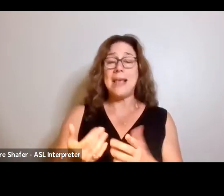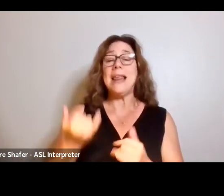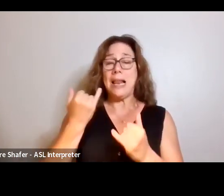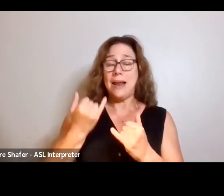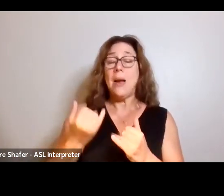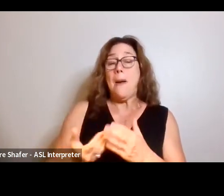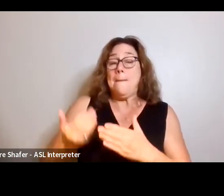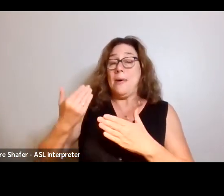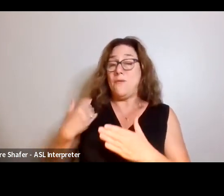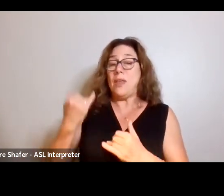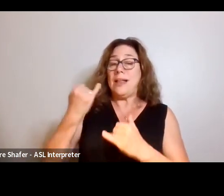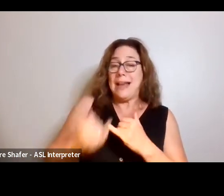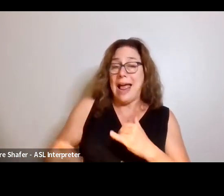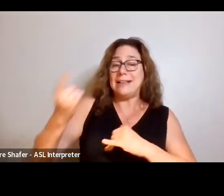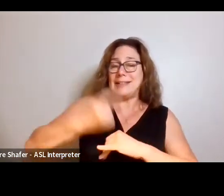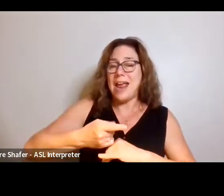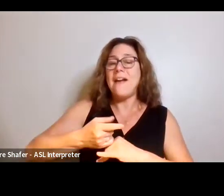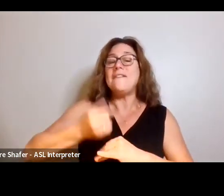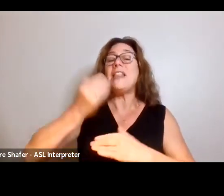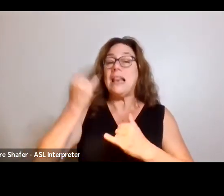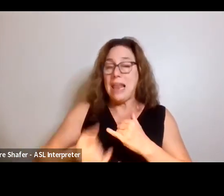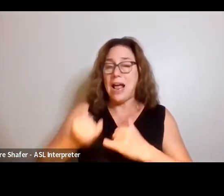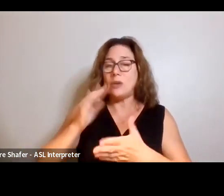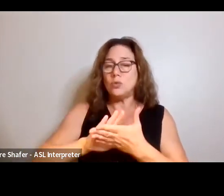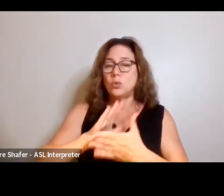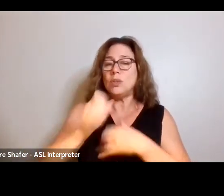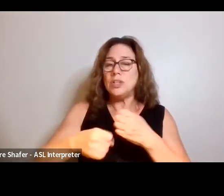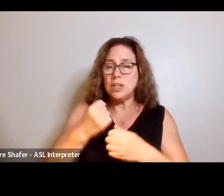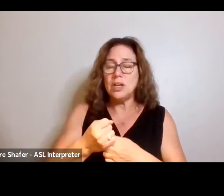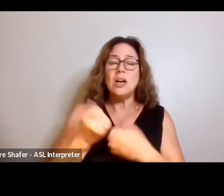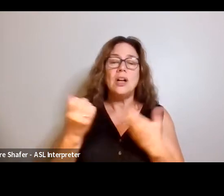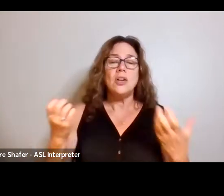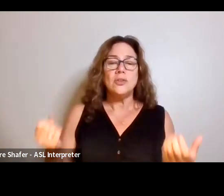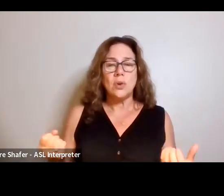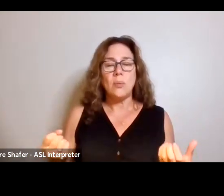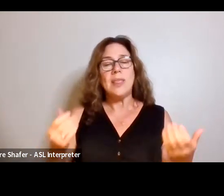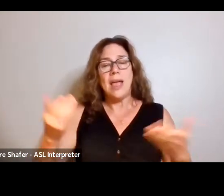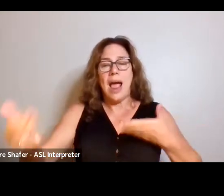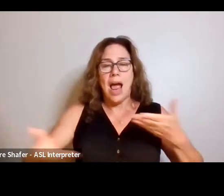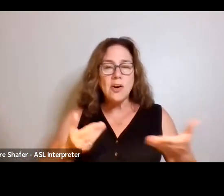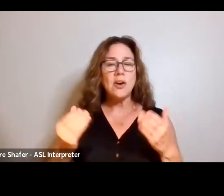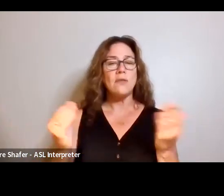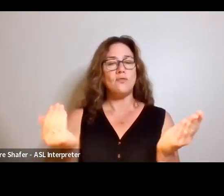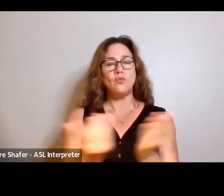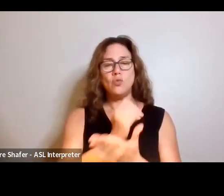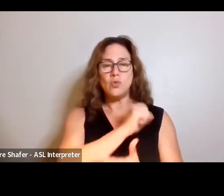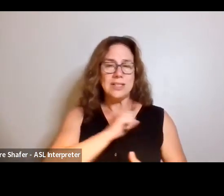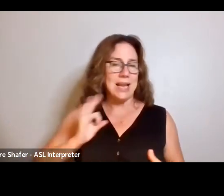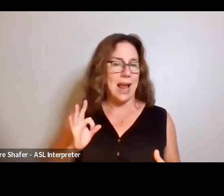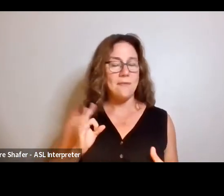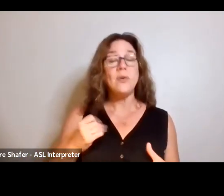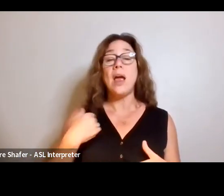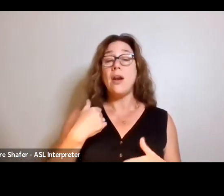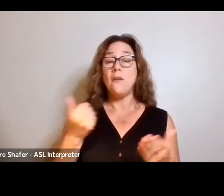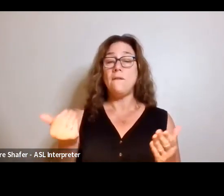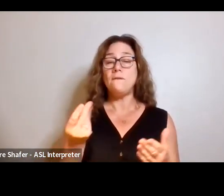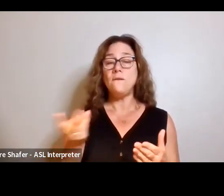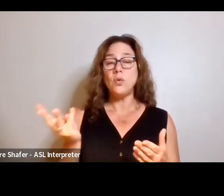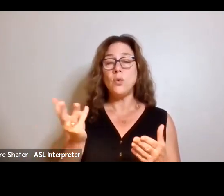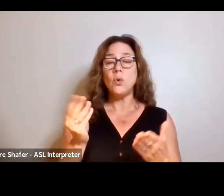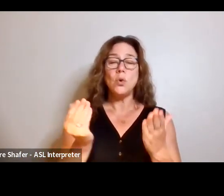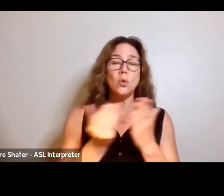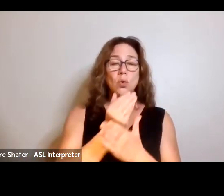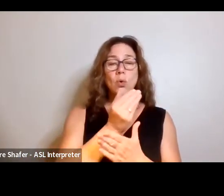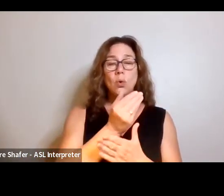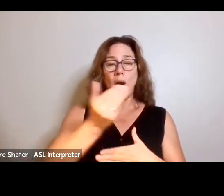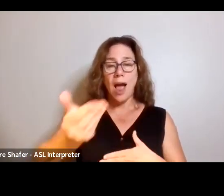is over, with the hiring of new faculty. And so we had a few of our new hires as San Mateo High